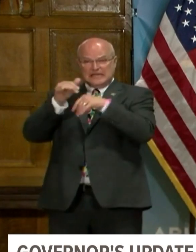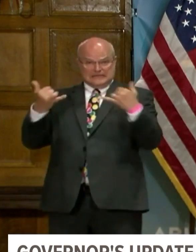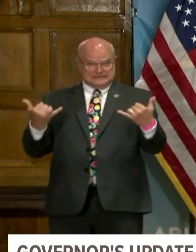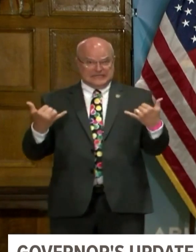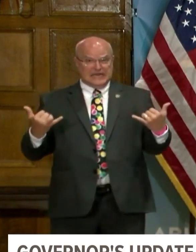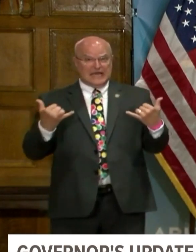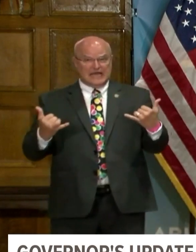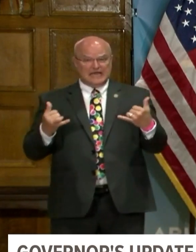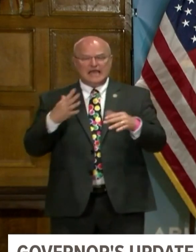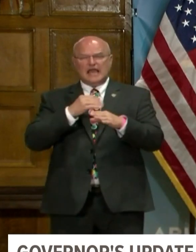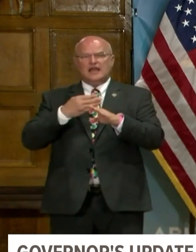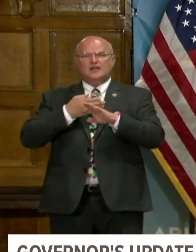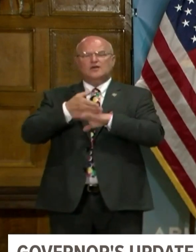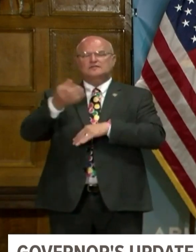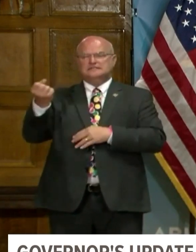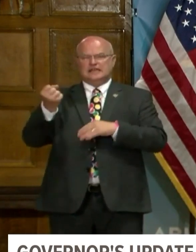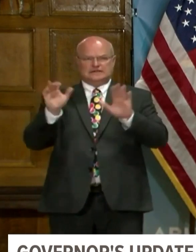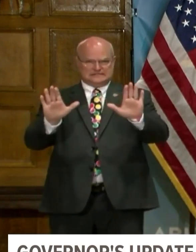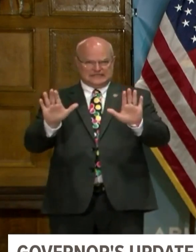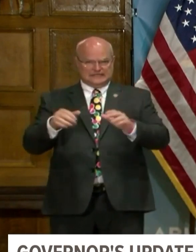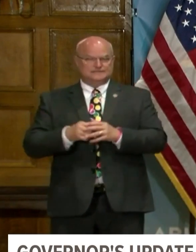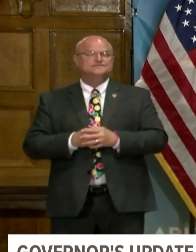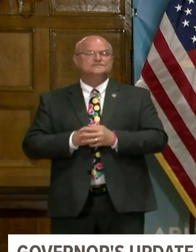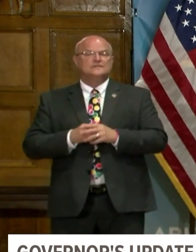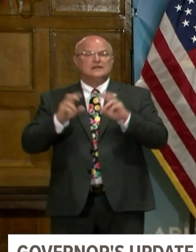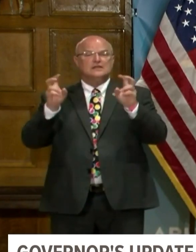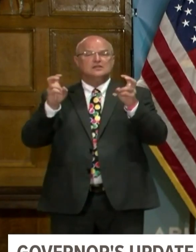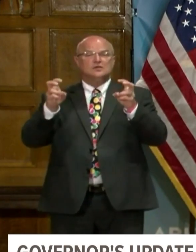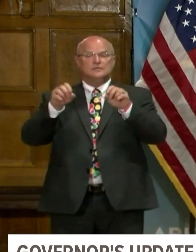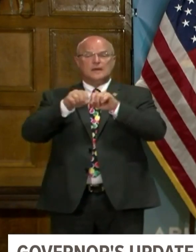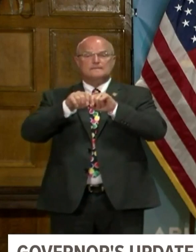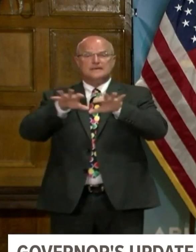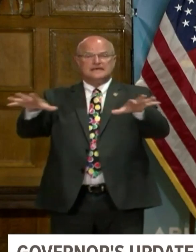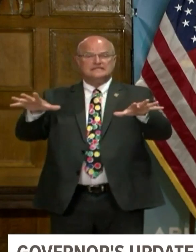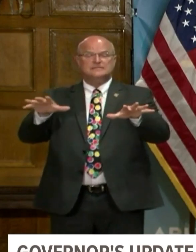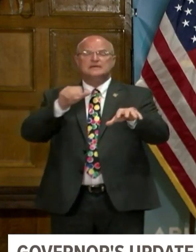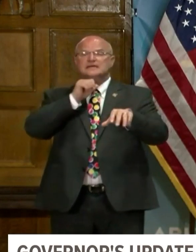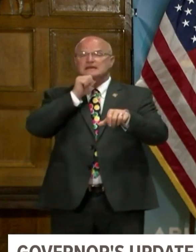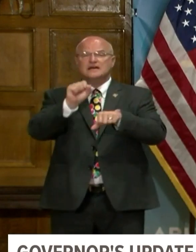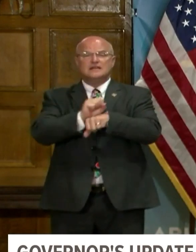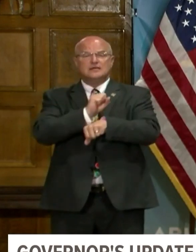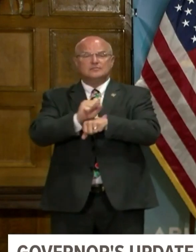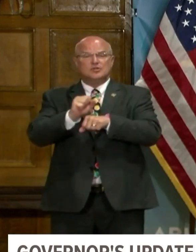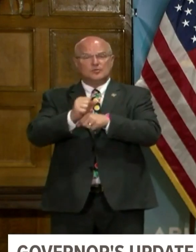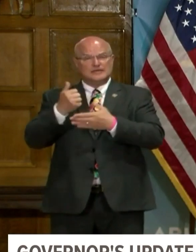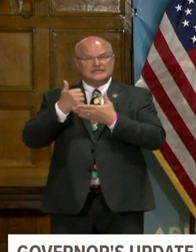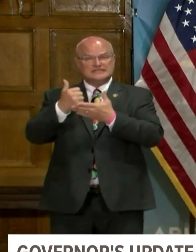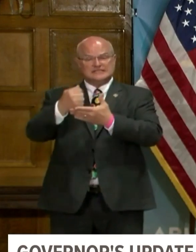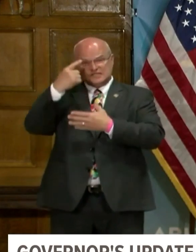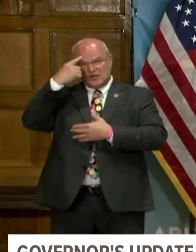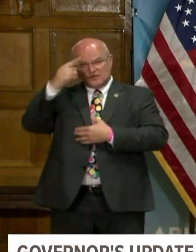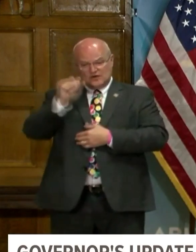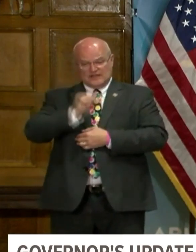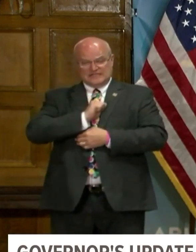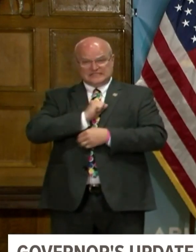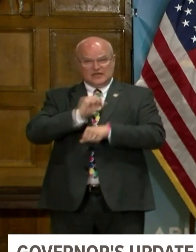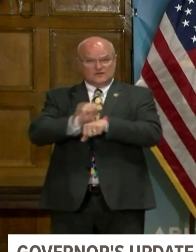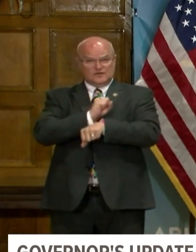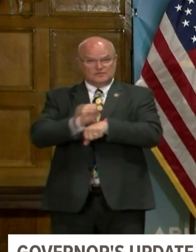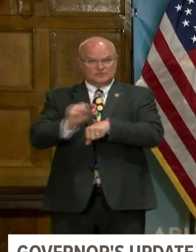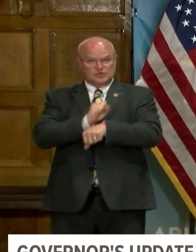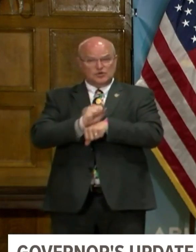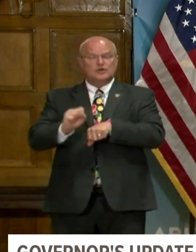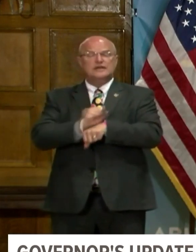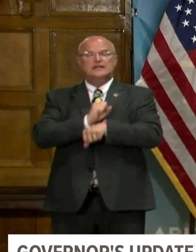today and over the weekend. In terms of the pandemic unemployment assistance for the self-employed, the